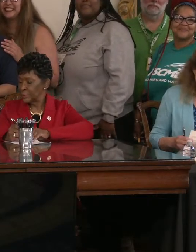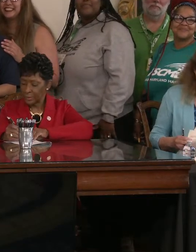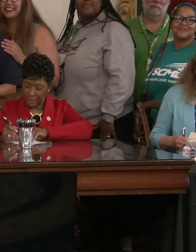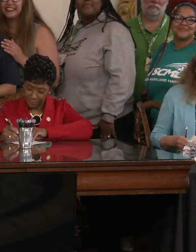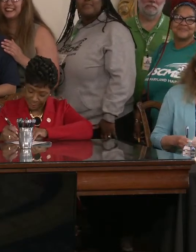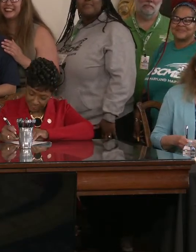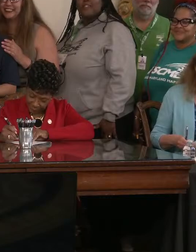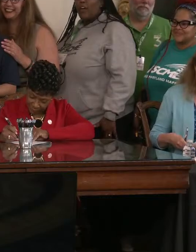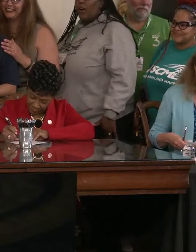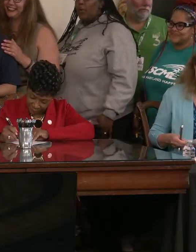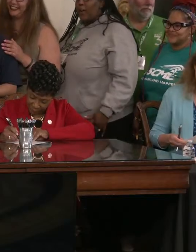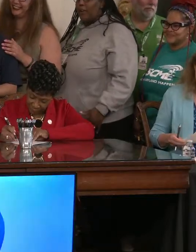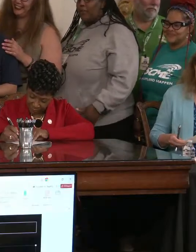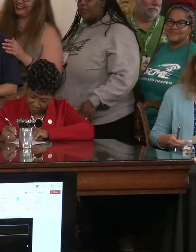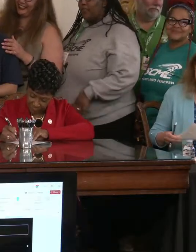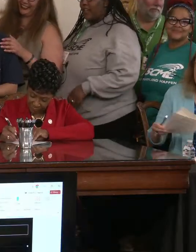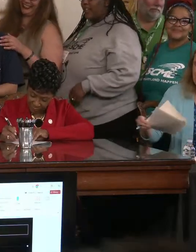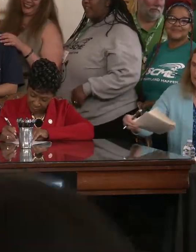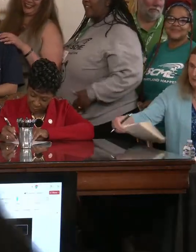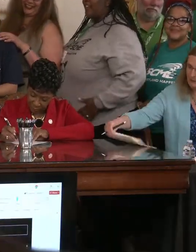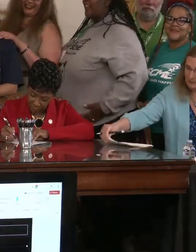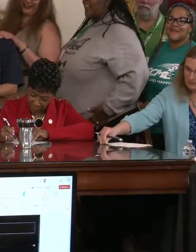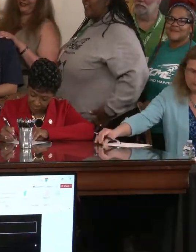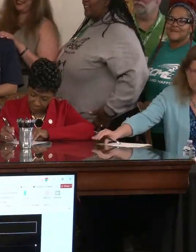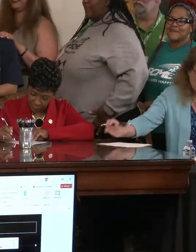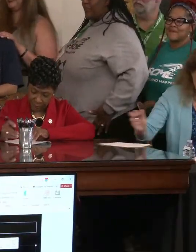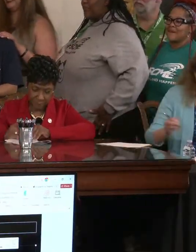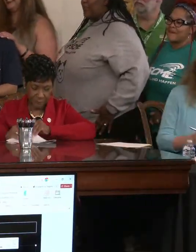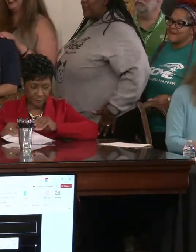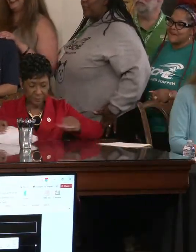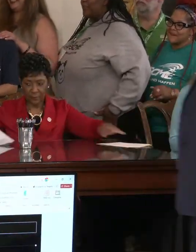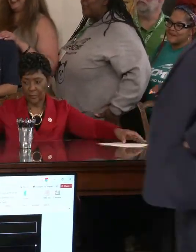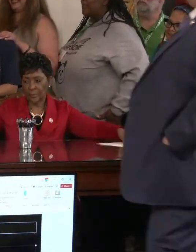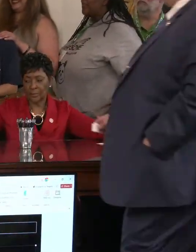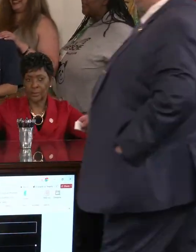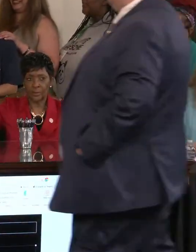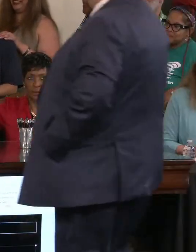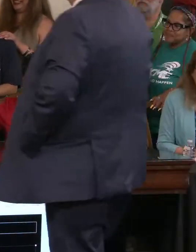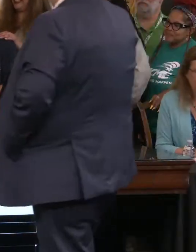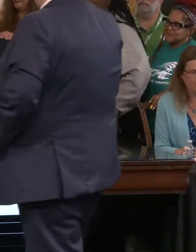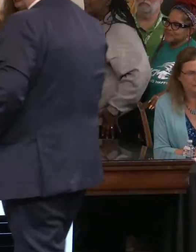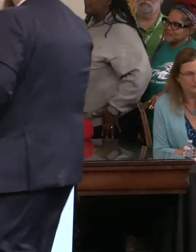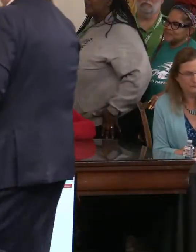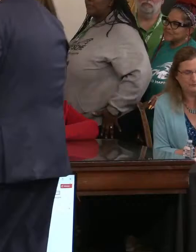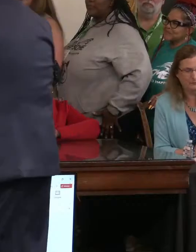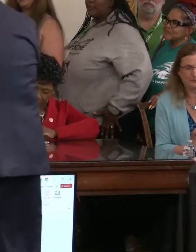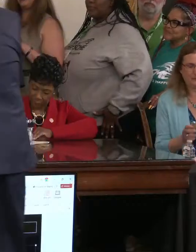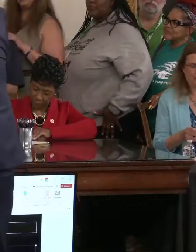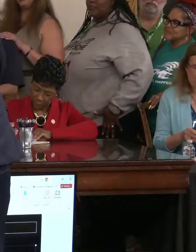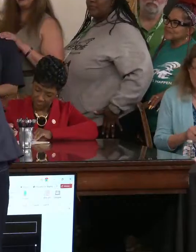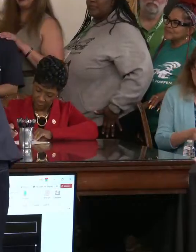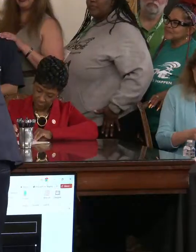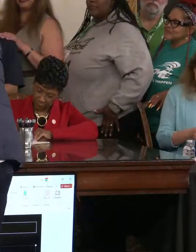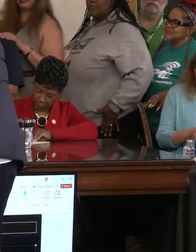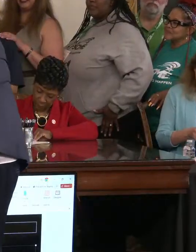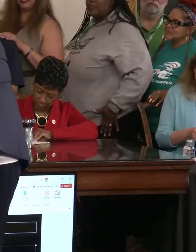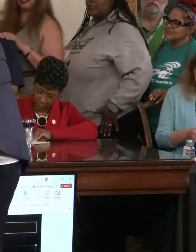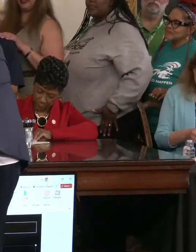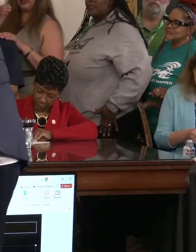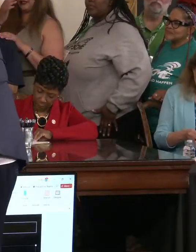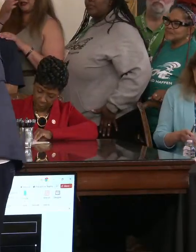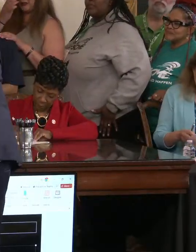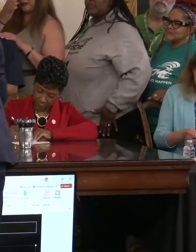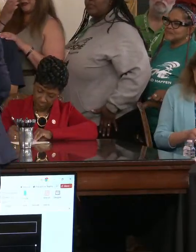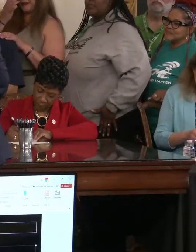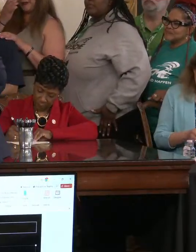could exit to your right. Senate Bill 357, House Bill 424. Thank you so much. Suspension of building